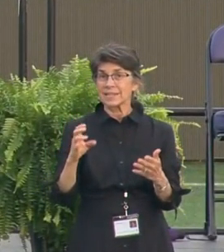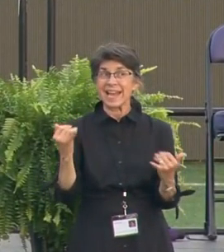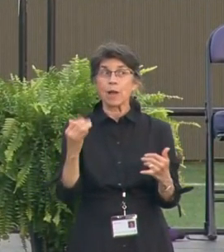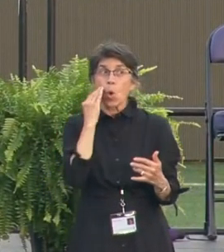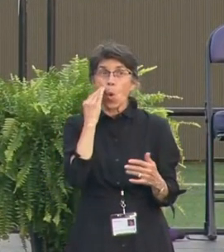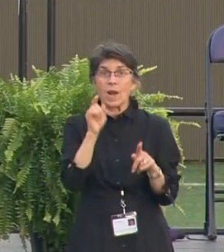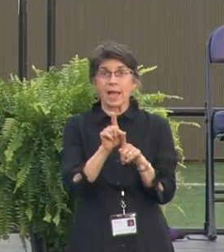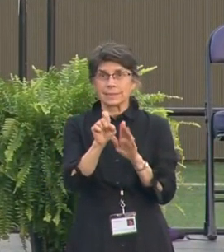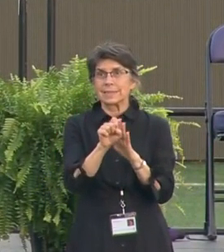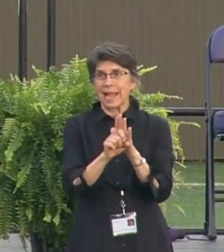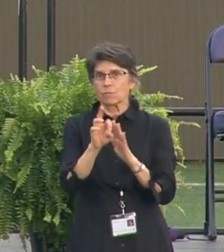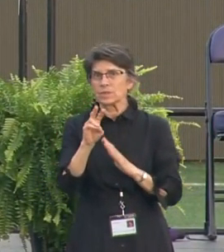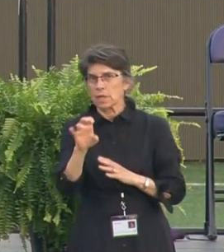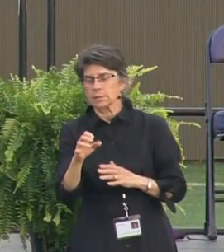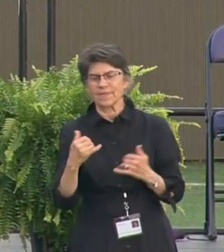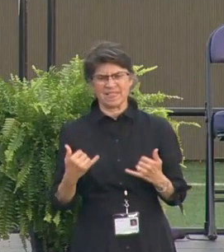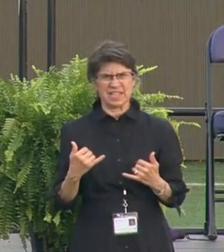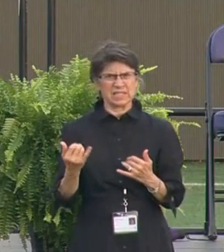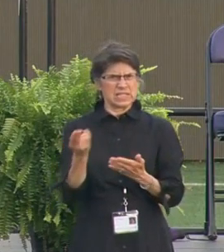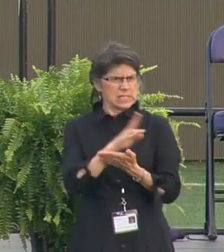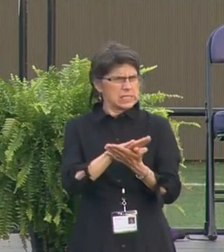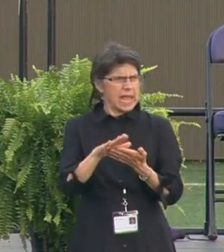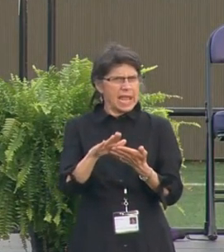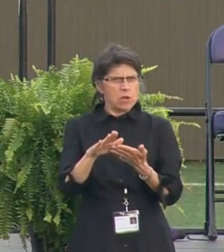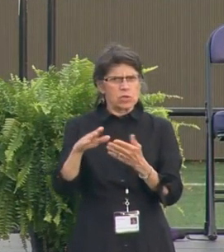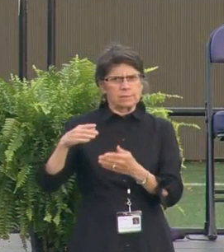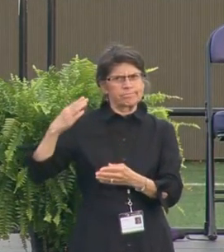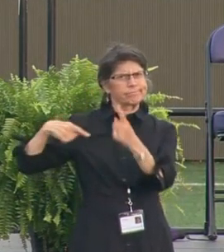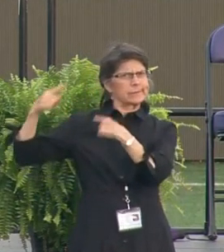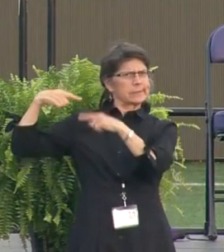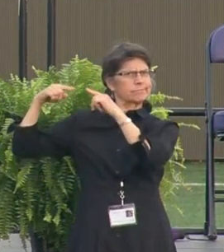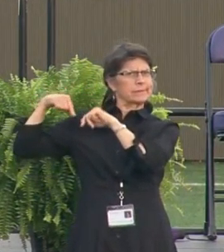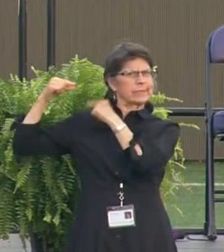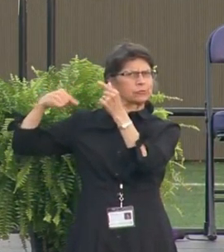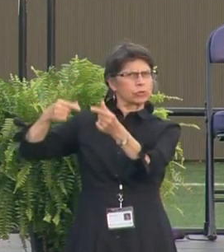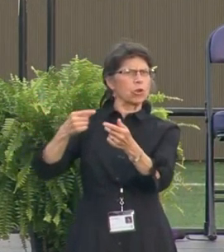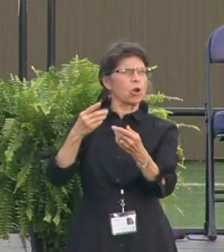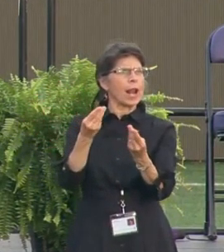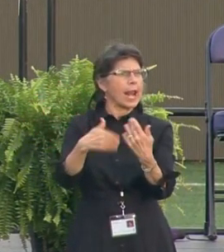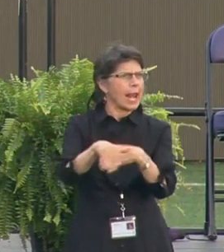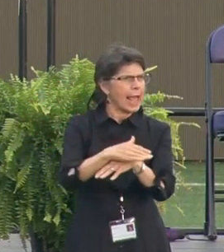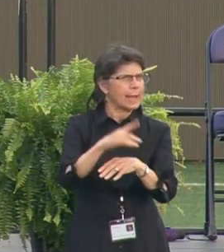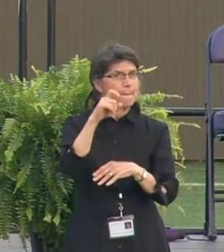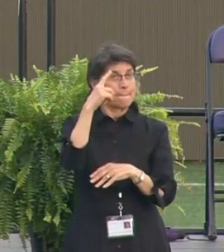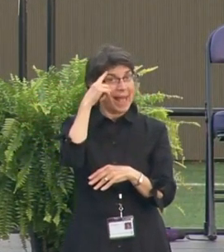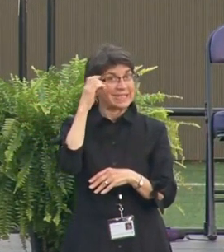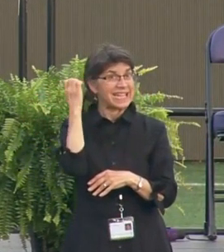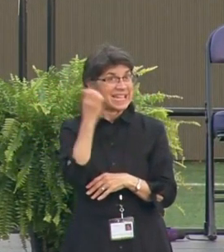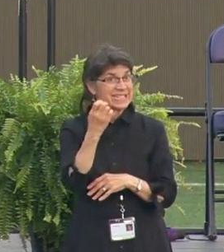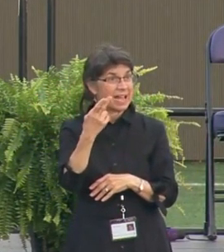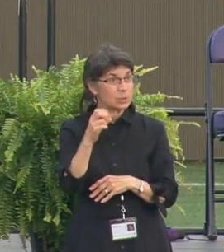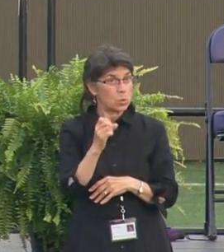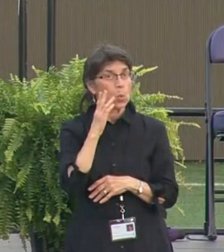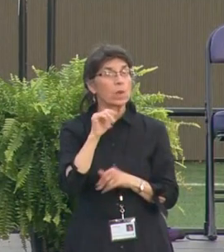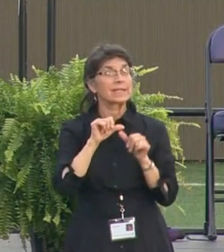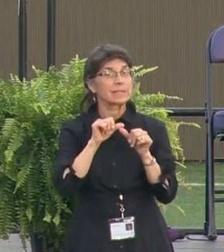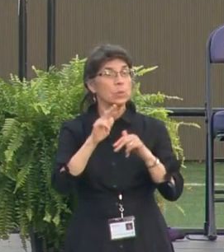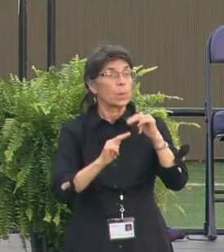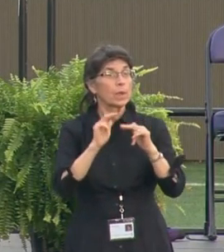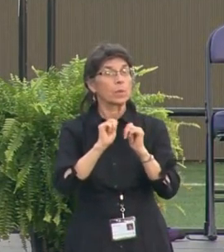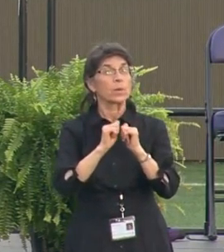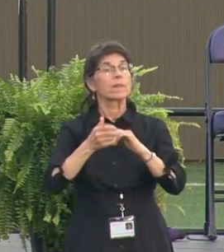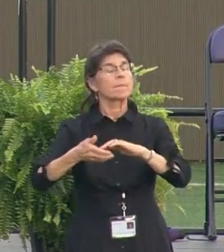Wisconsin. This is the sacred ancestral land of the Ho-Chunk people. Madison East High School will continue to grow and build upon our partnerships